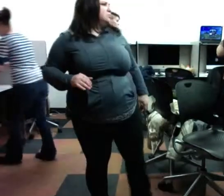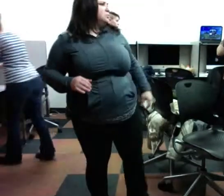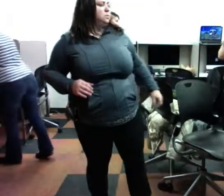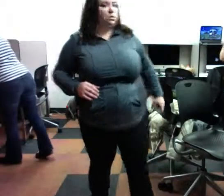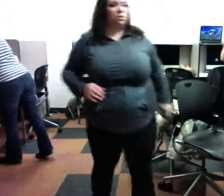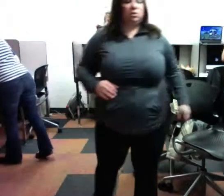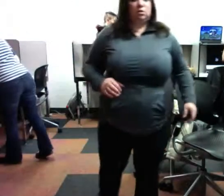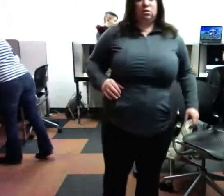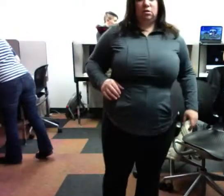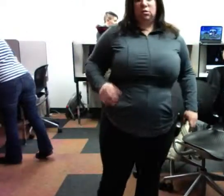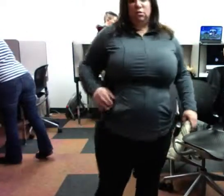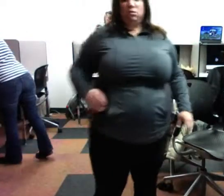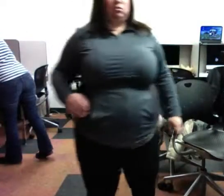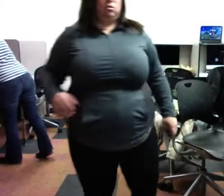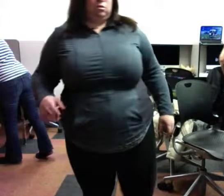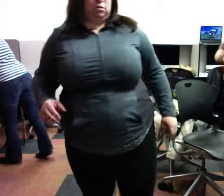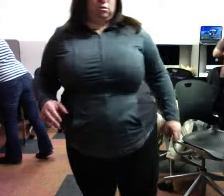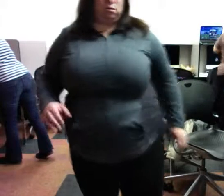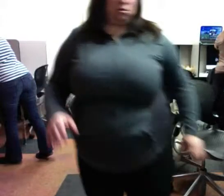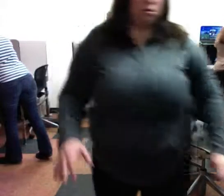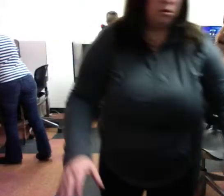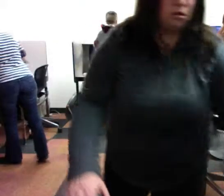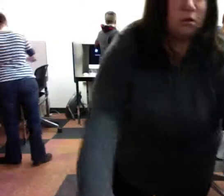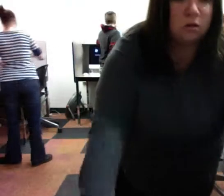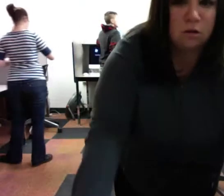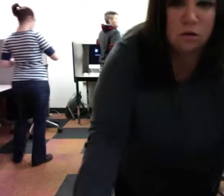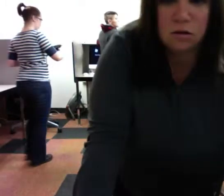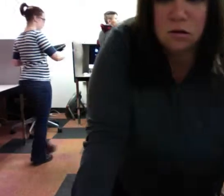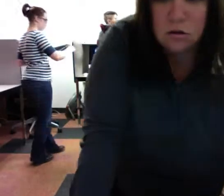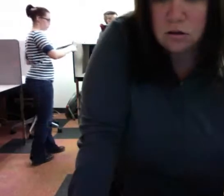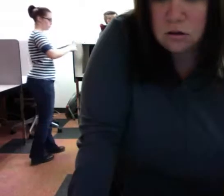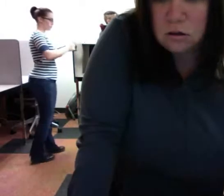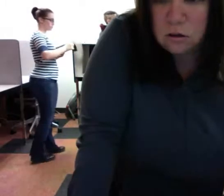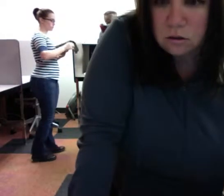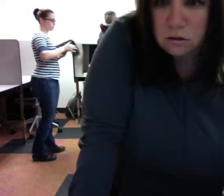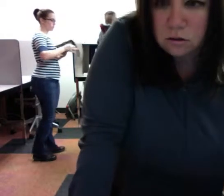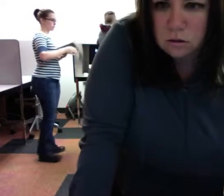Okay. Now, reflect on what you just did for